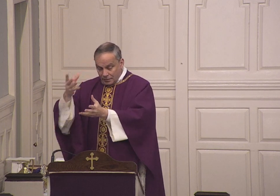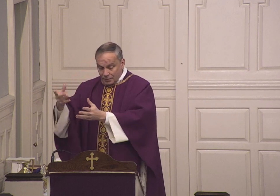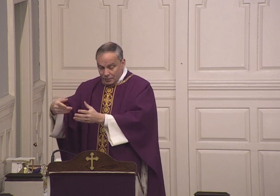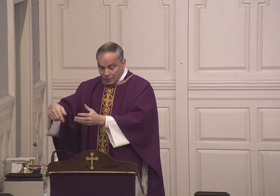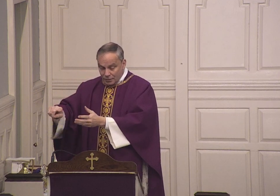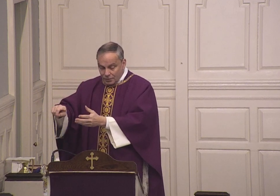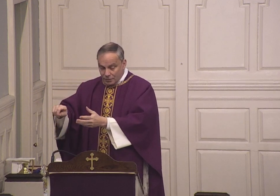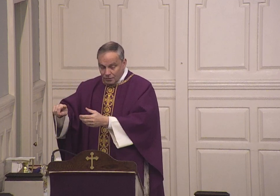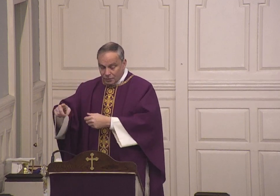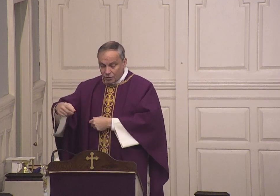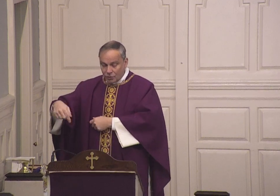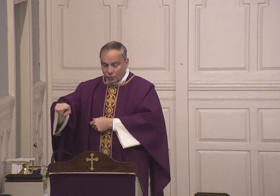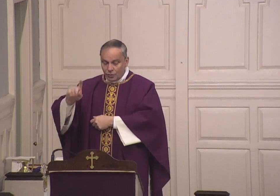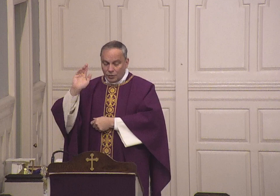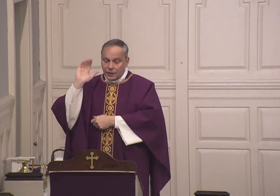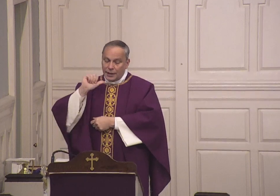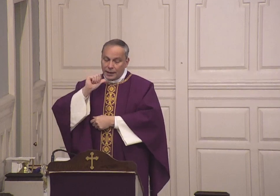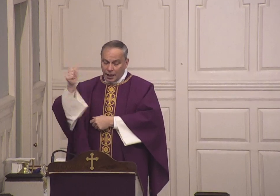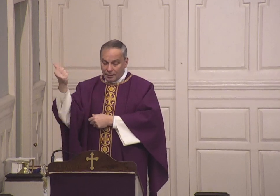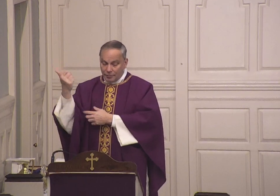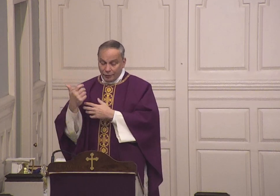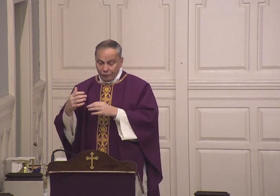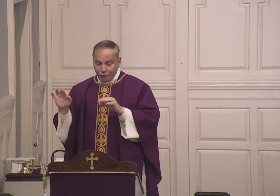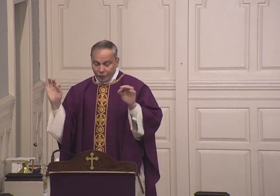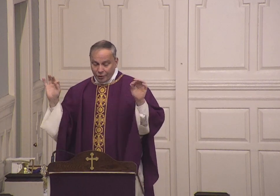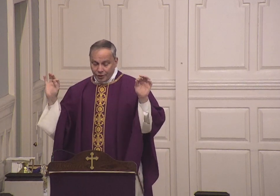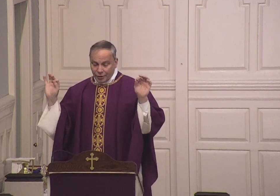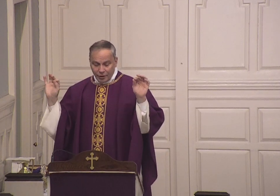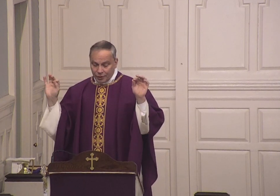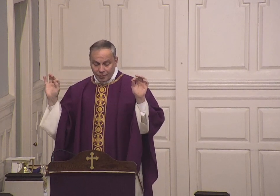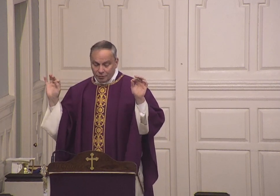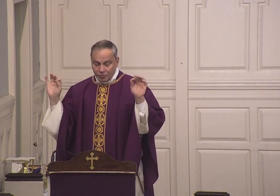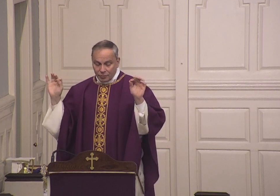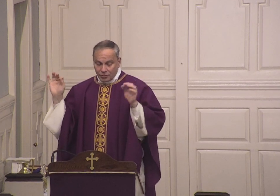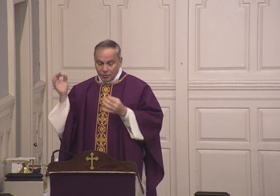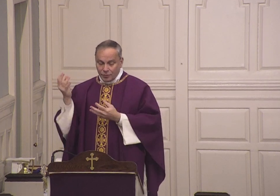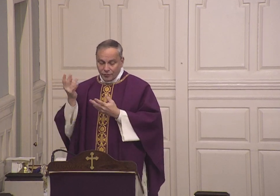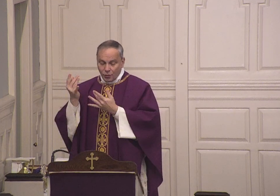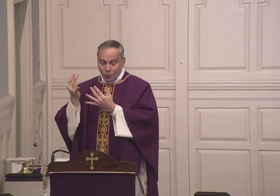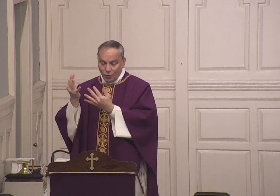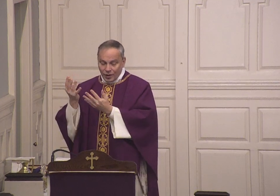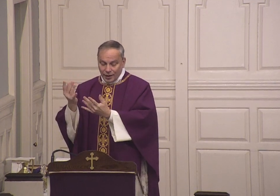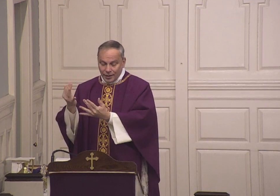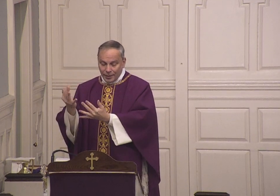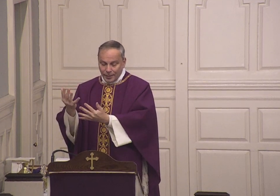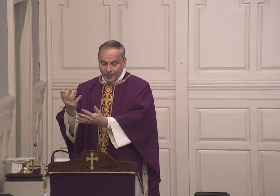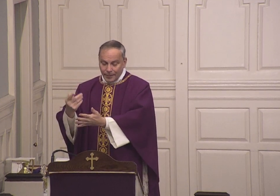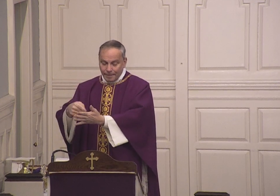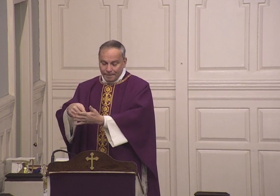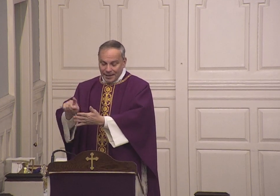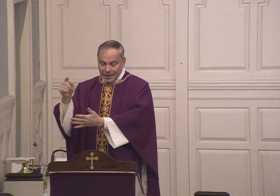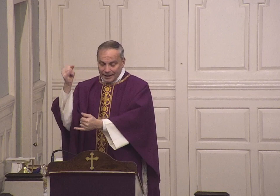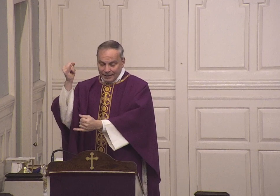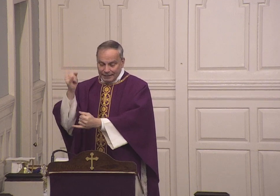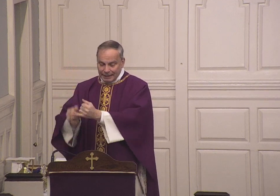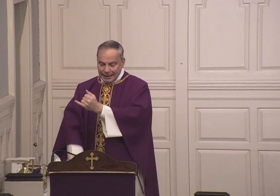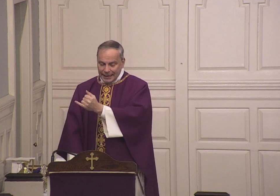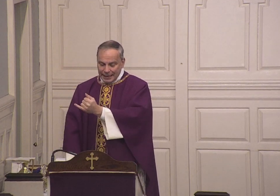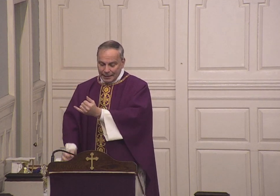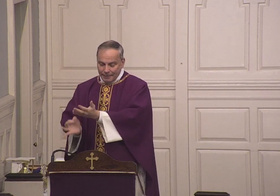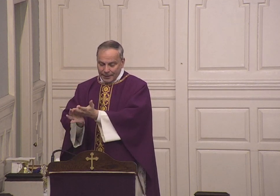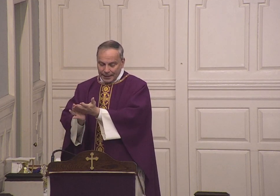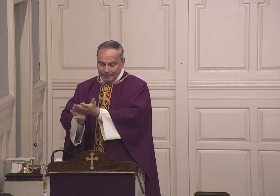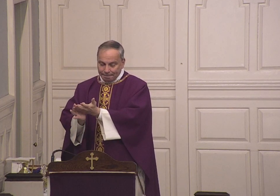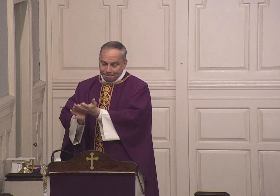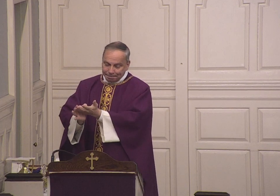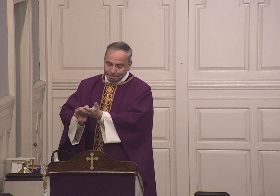Amen, I say to you, you will not be released until you have paid the last